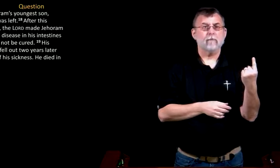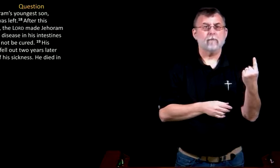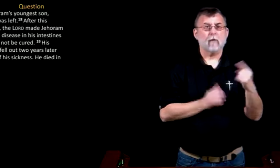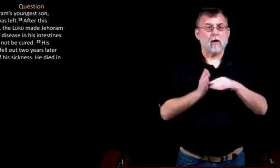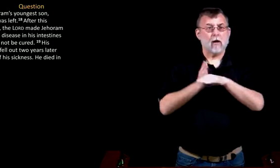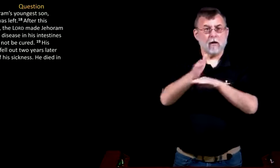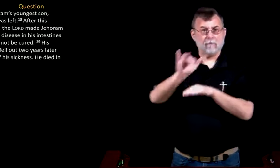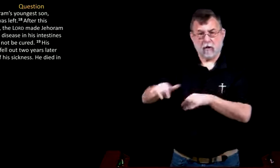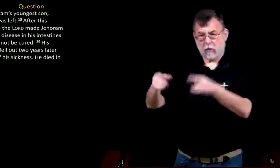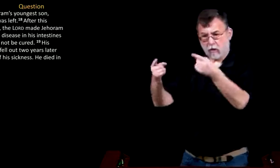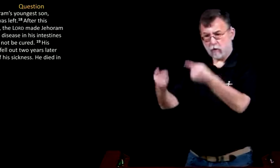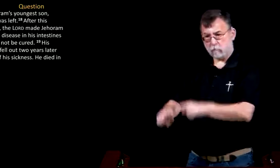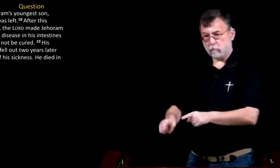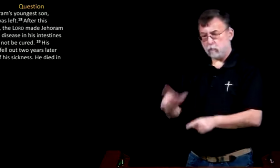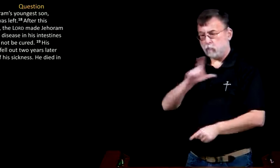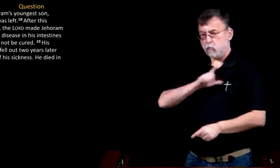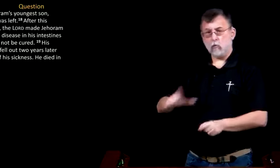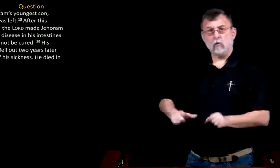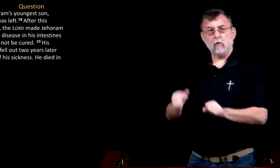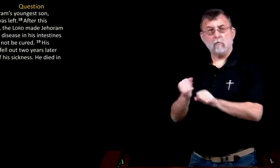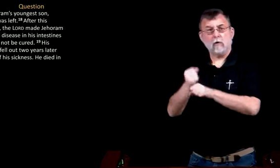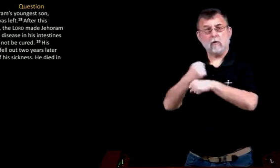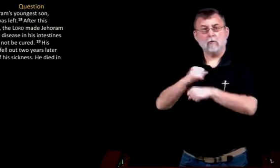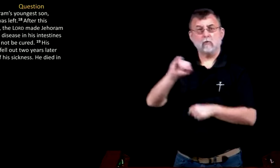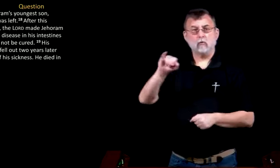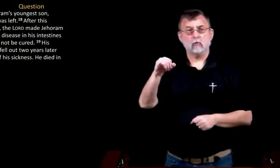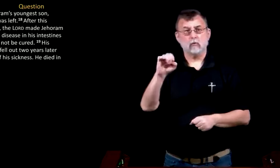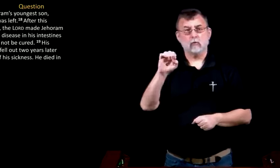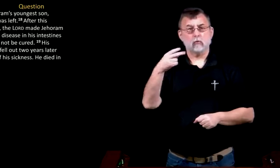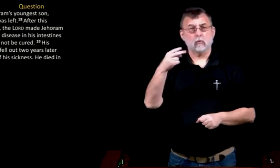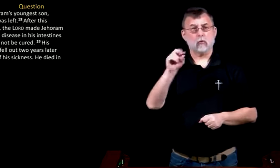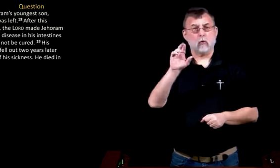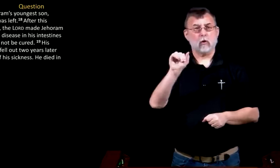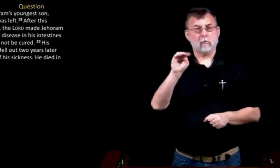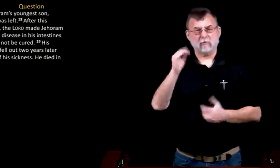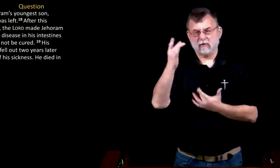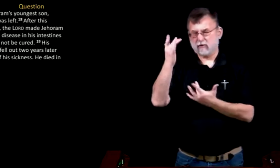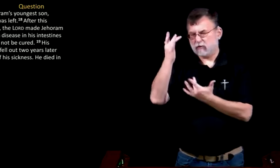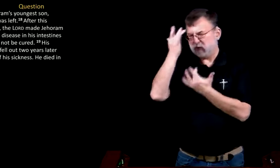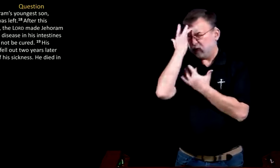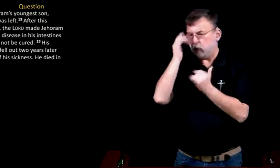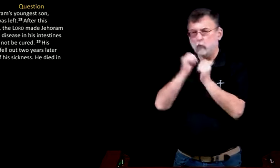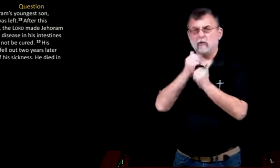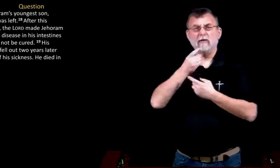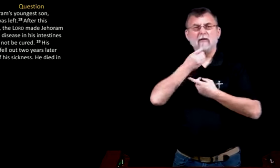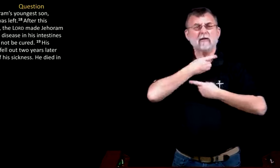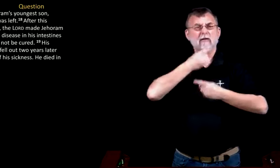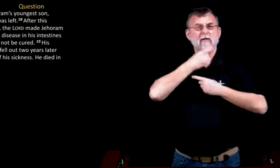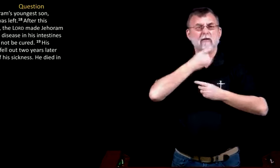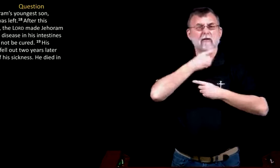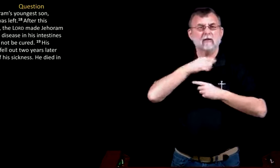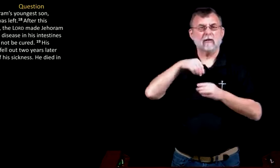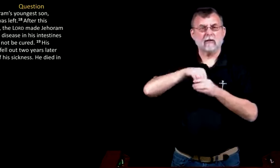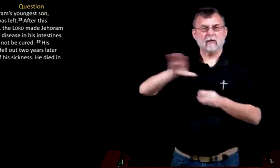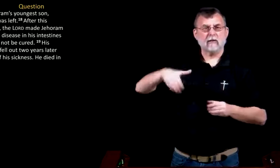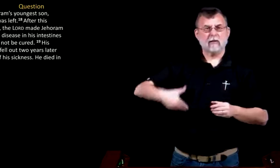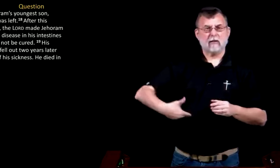After this happened, the Lord made Jehoram sick with a disease in his